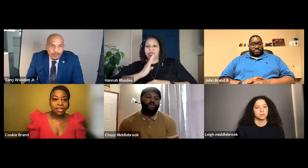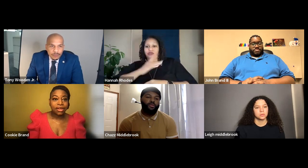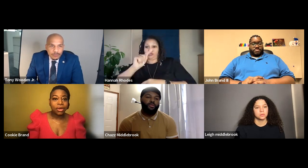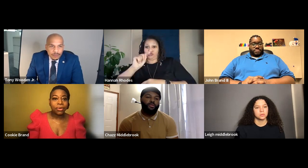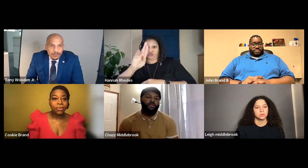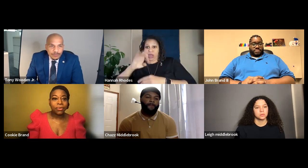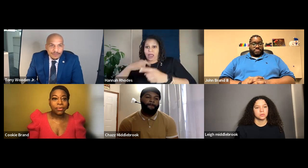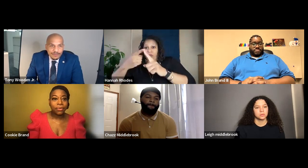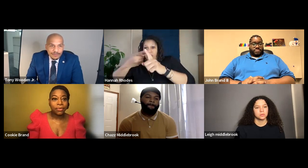The